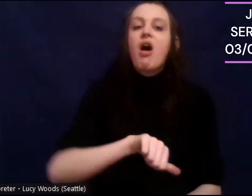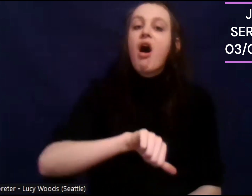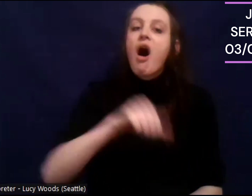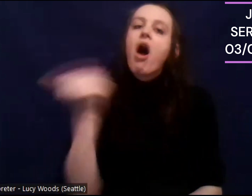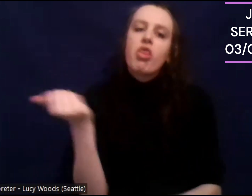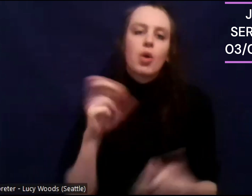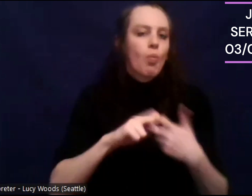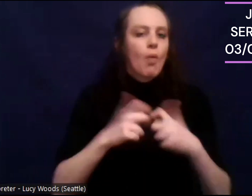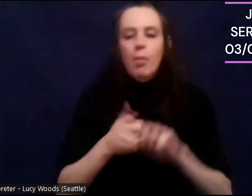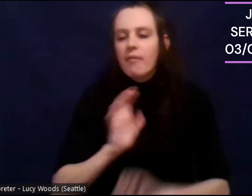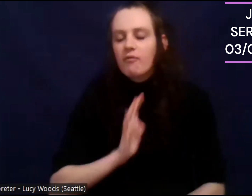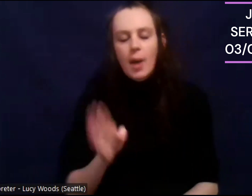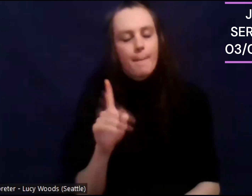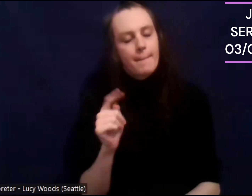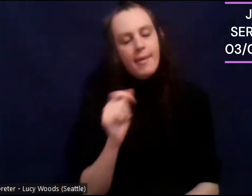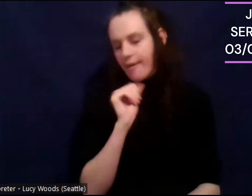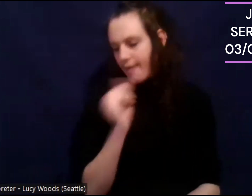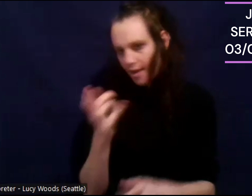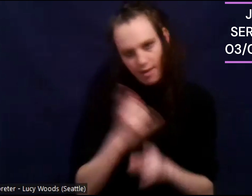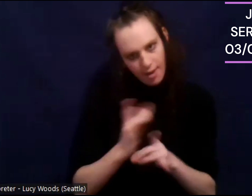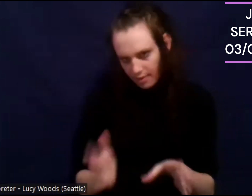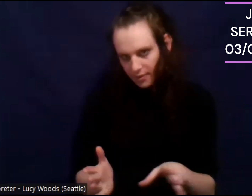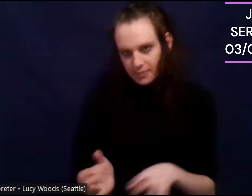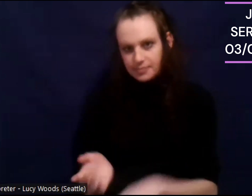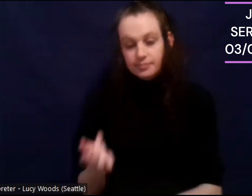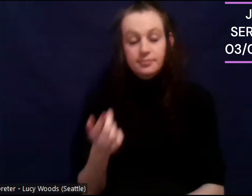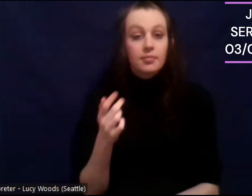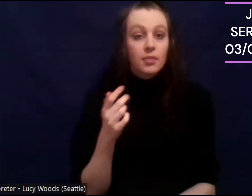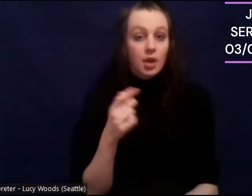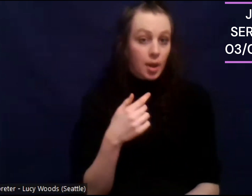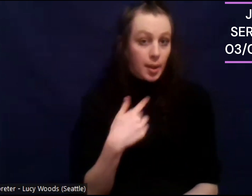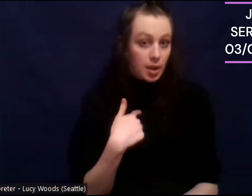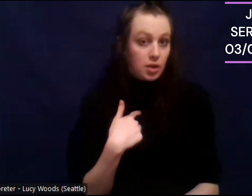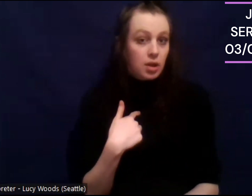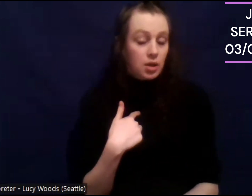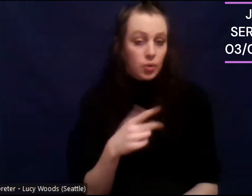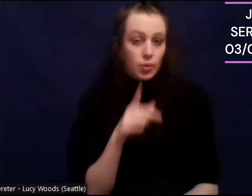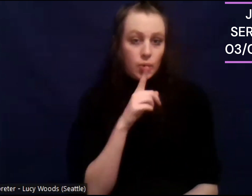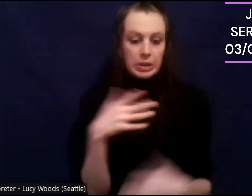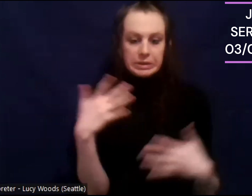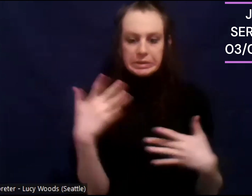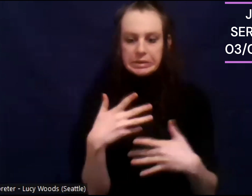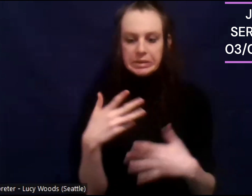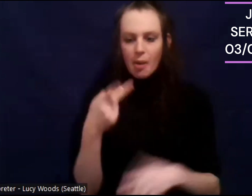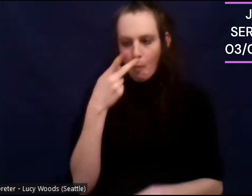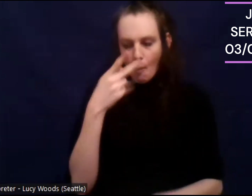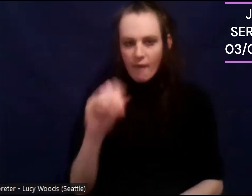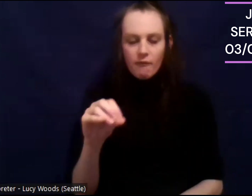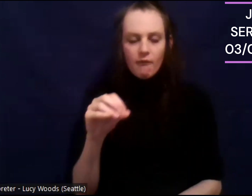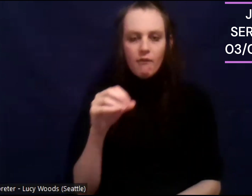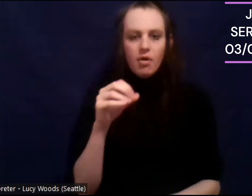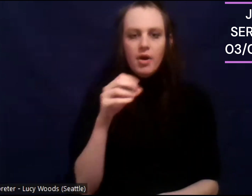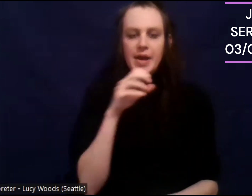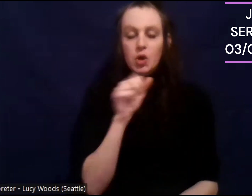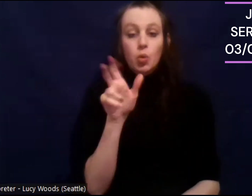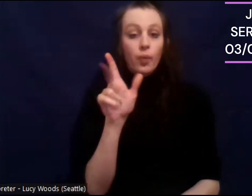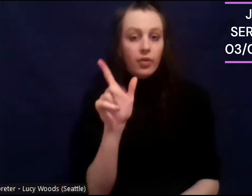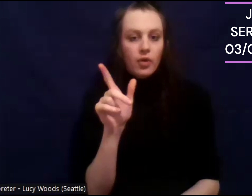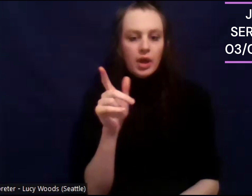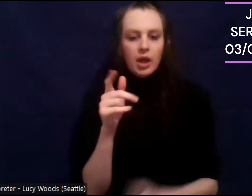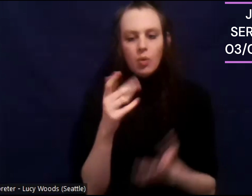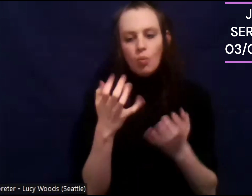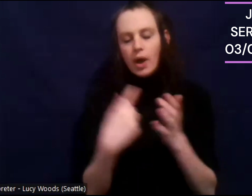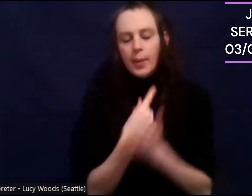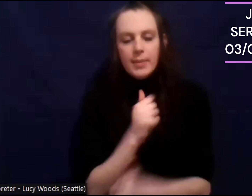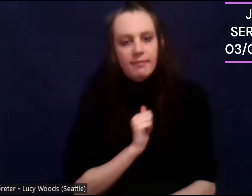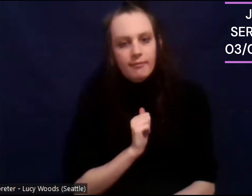that. What I was a scared, pissed off 23-year-old kid who was suicidal and didn't know what